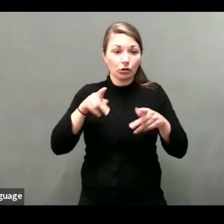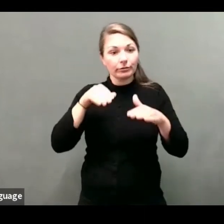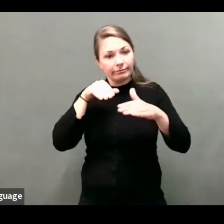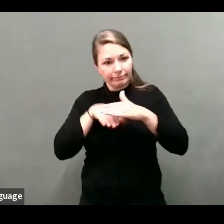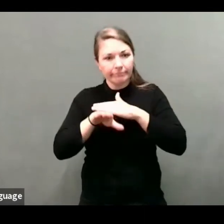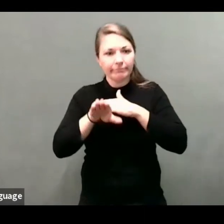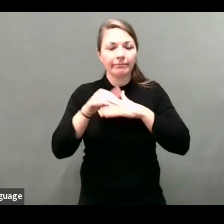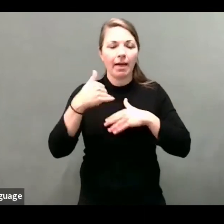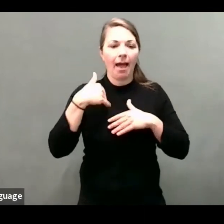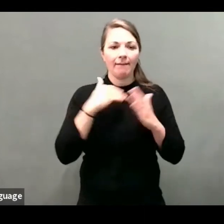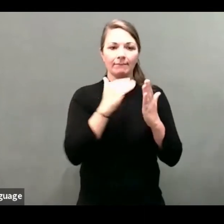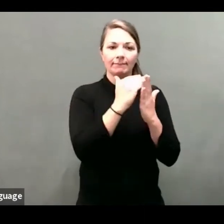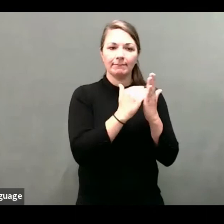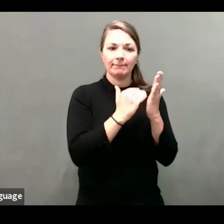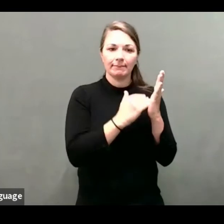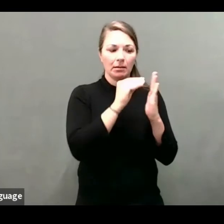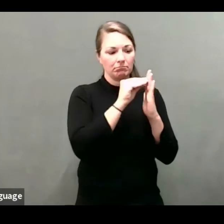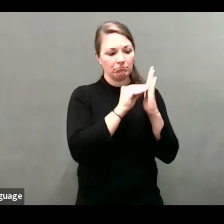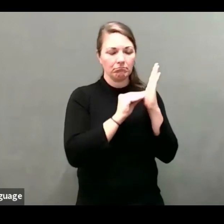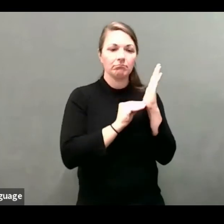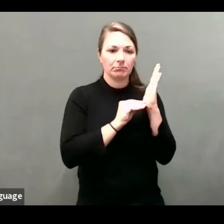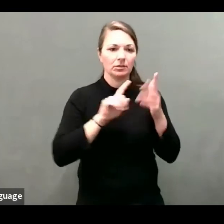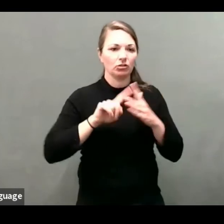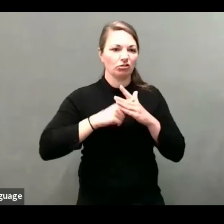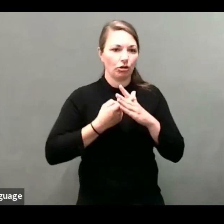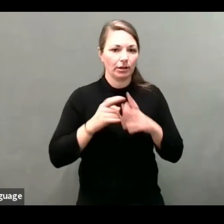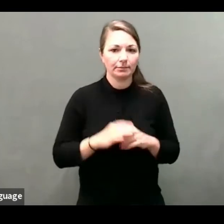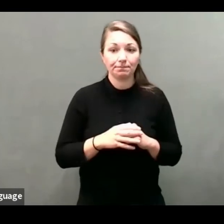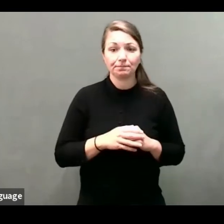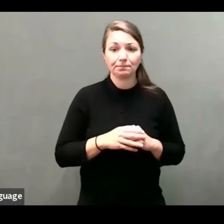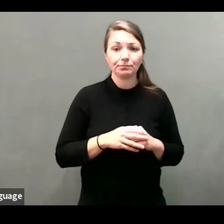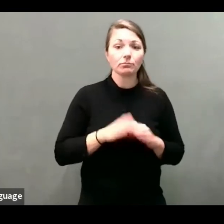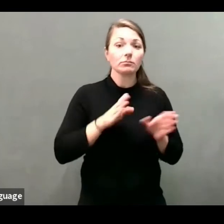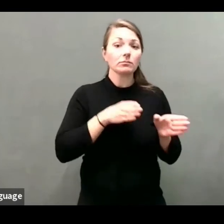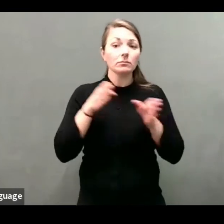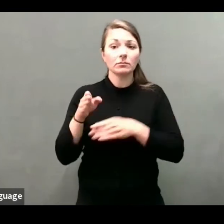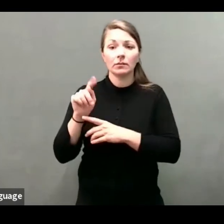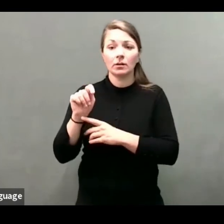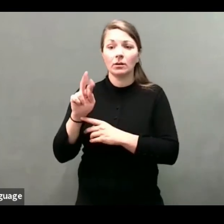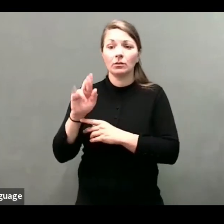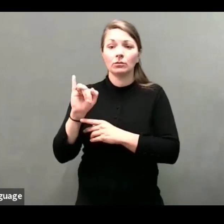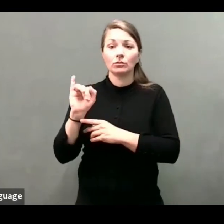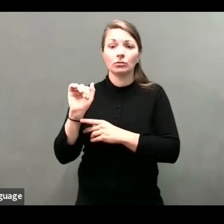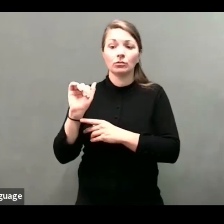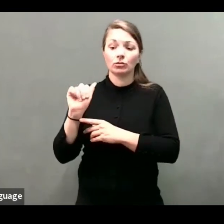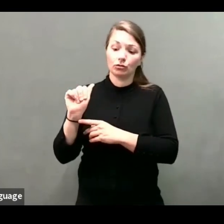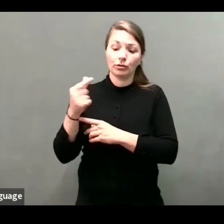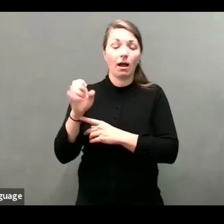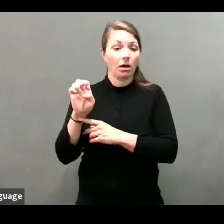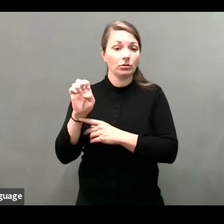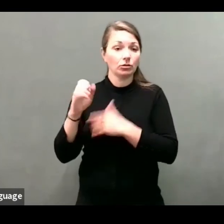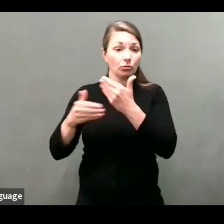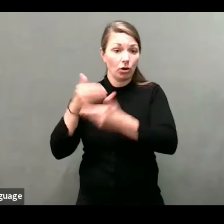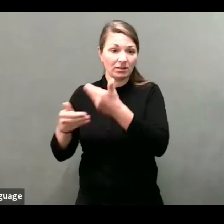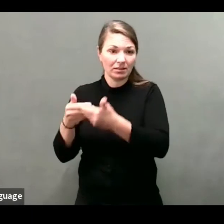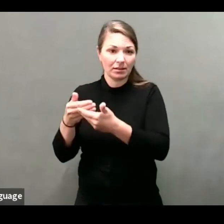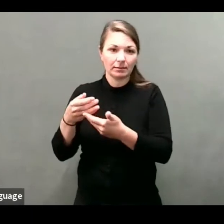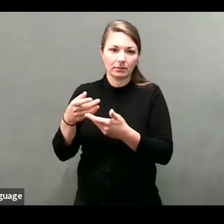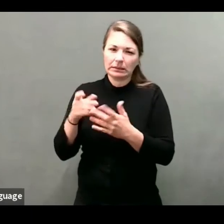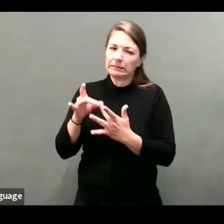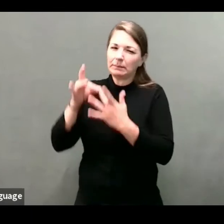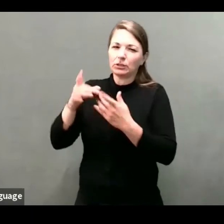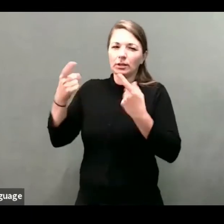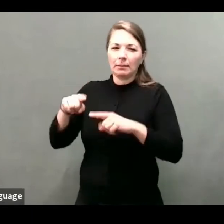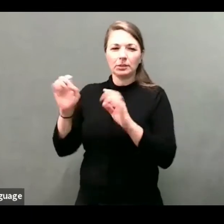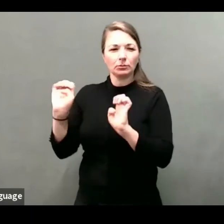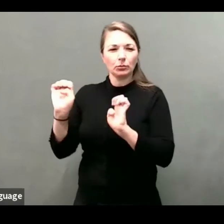gets those formal processes started. There's also the triage process, especially in an emergency environment, where healthcare